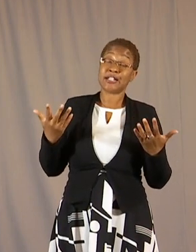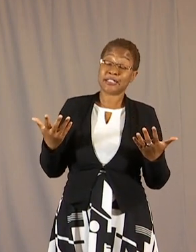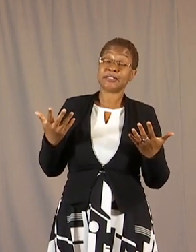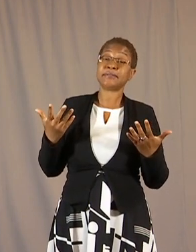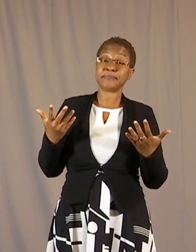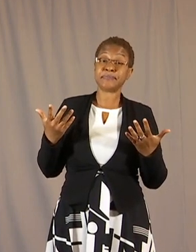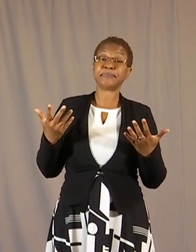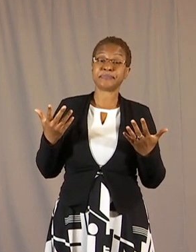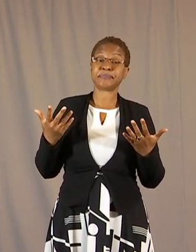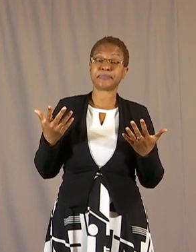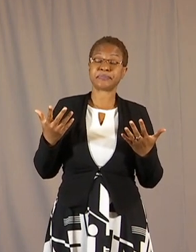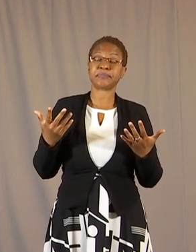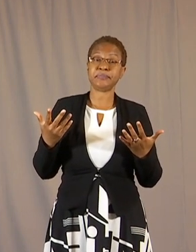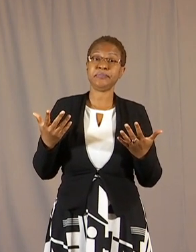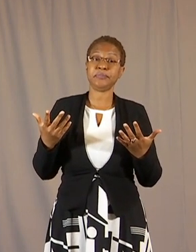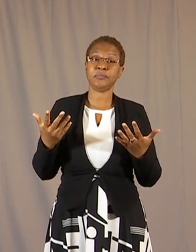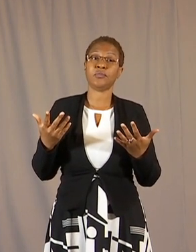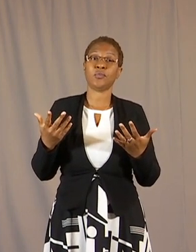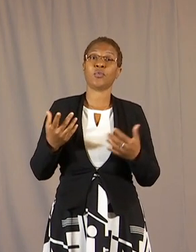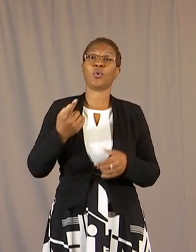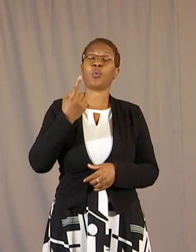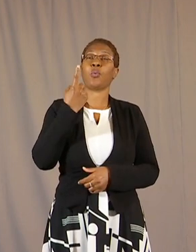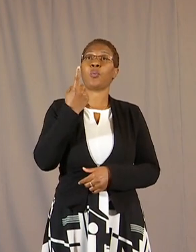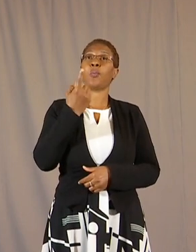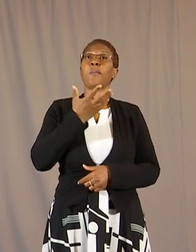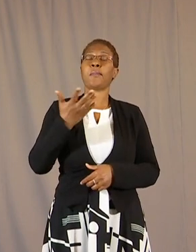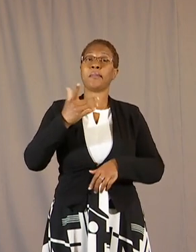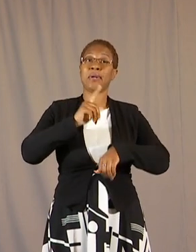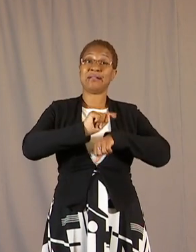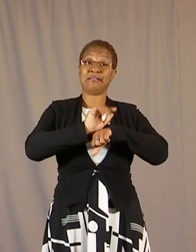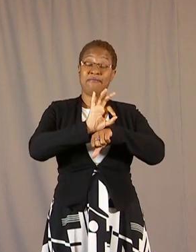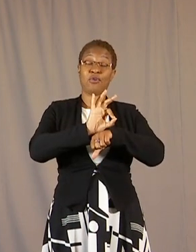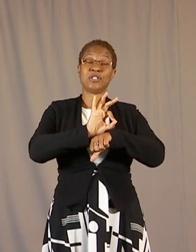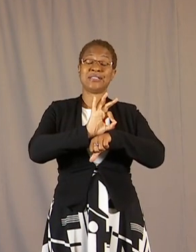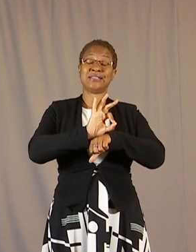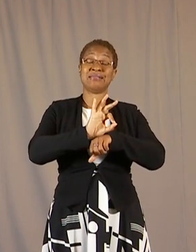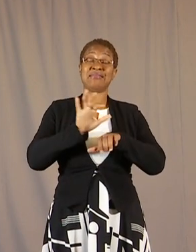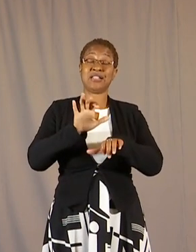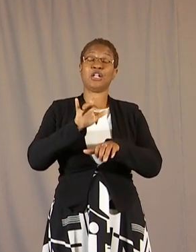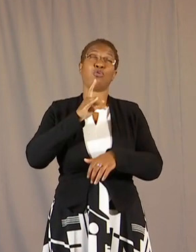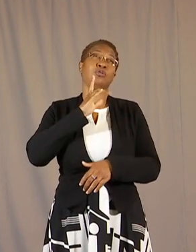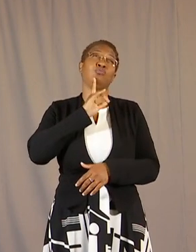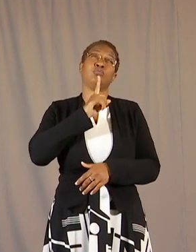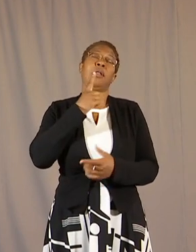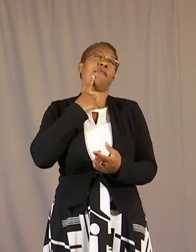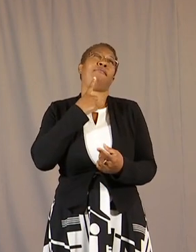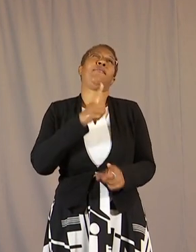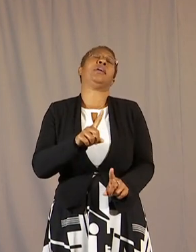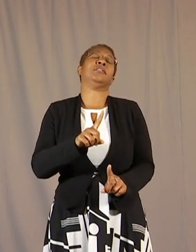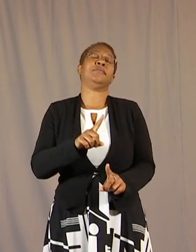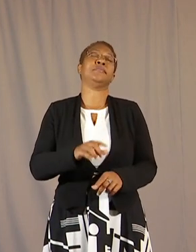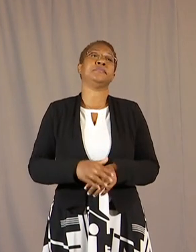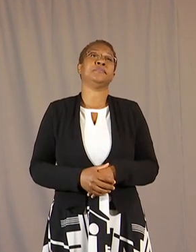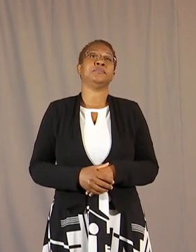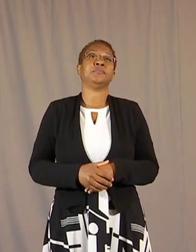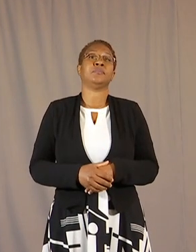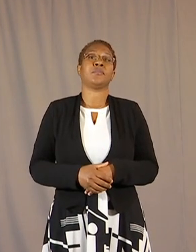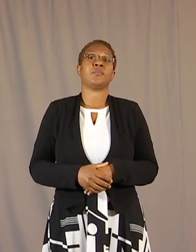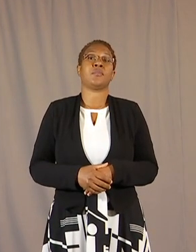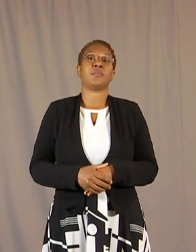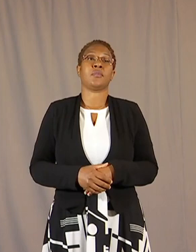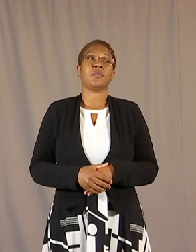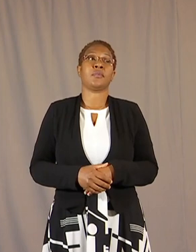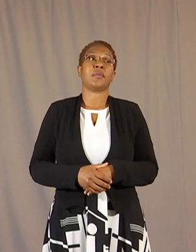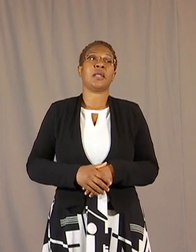I know one of the things that the task force members did very effectively was utilize their convening